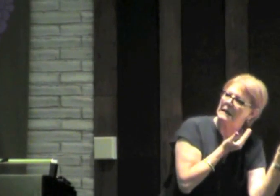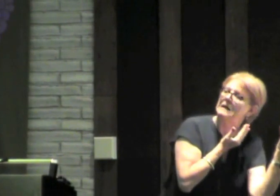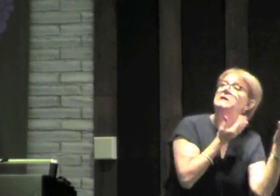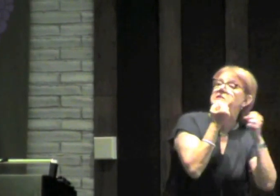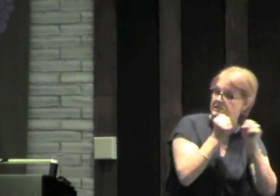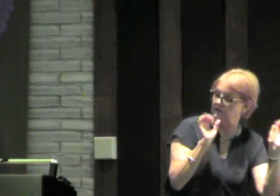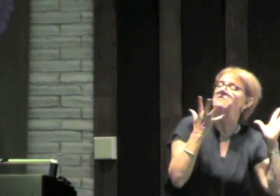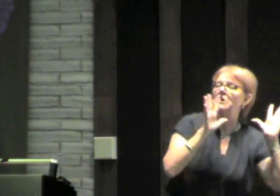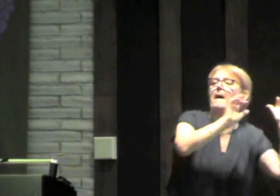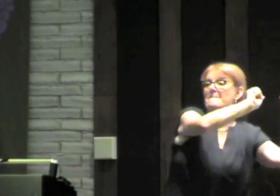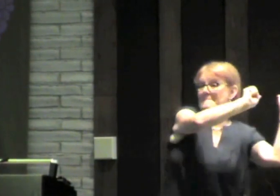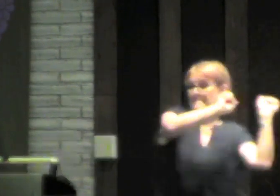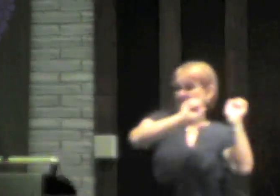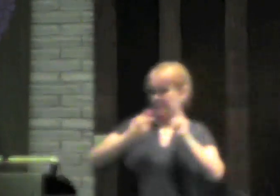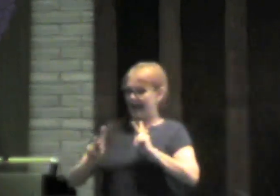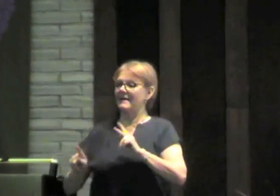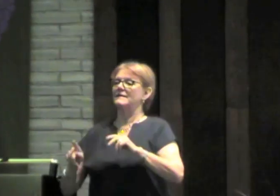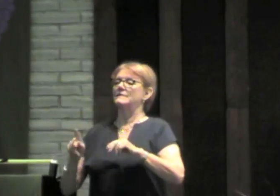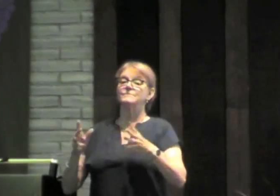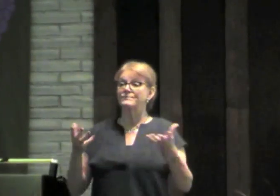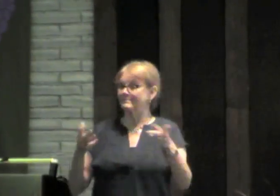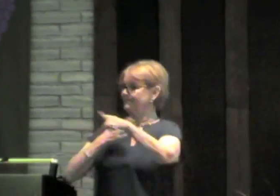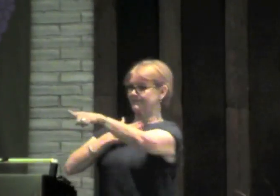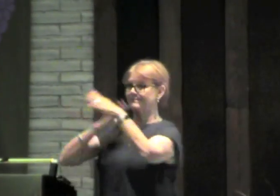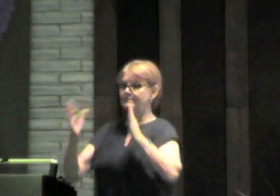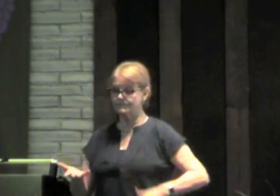places of refuge, so that when it was safe, they would come back